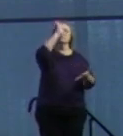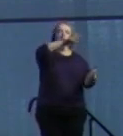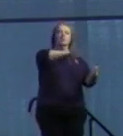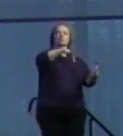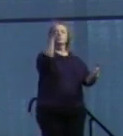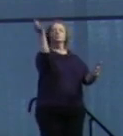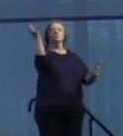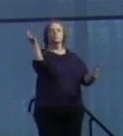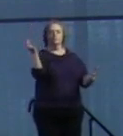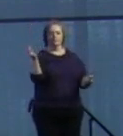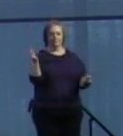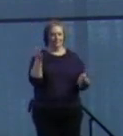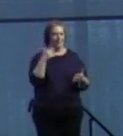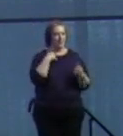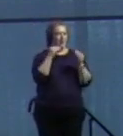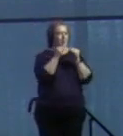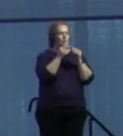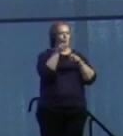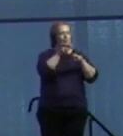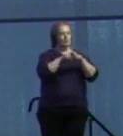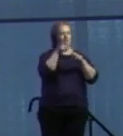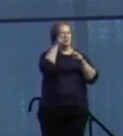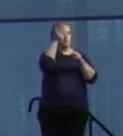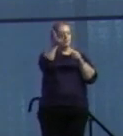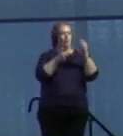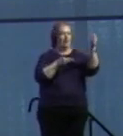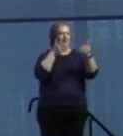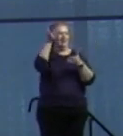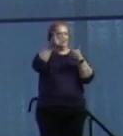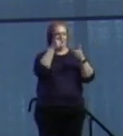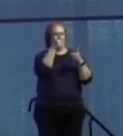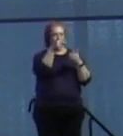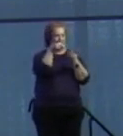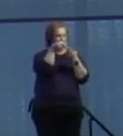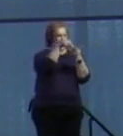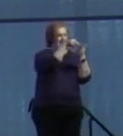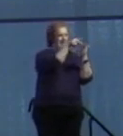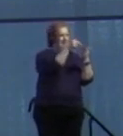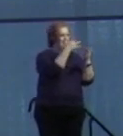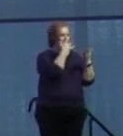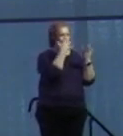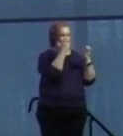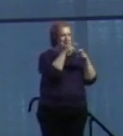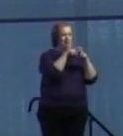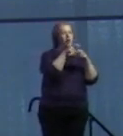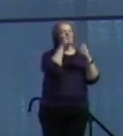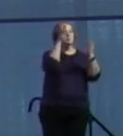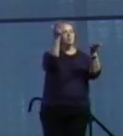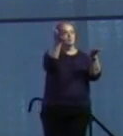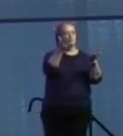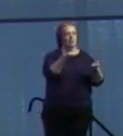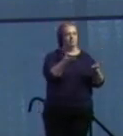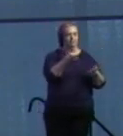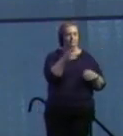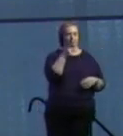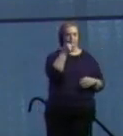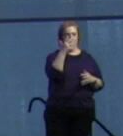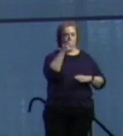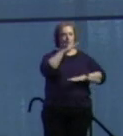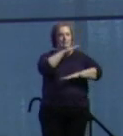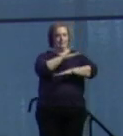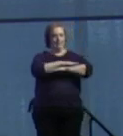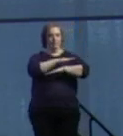have some more chairs coming in here, so if the people are standing along the wall and you'd like a chair, those are coming in. If you want to be seated at a